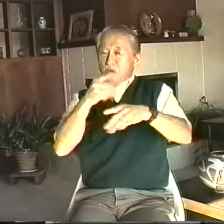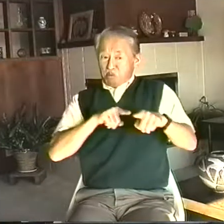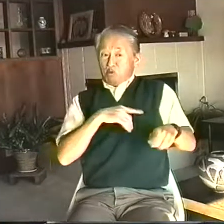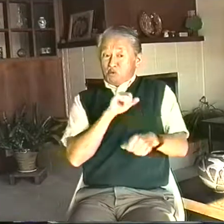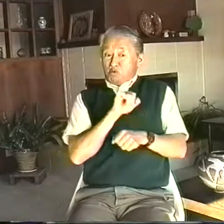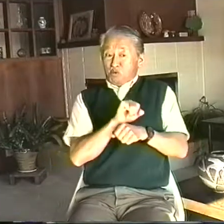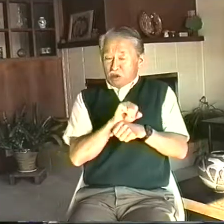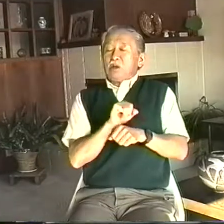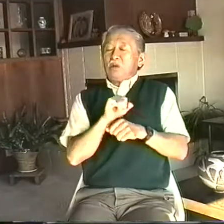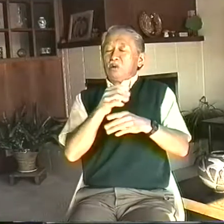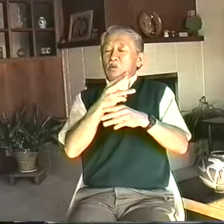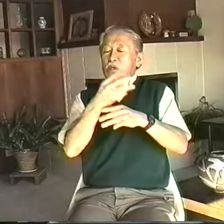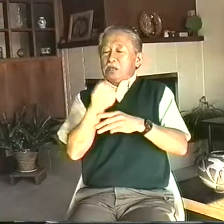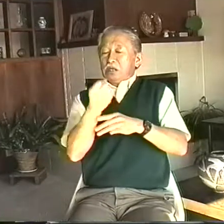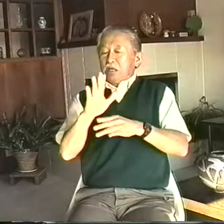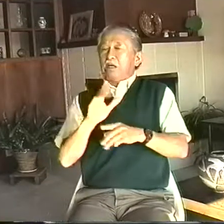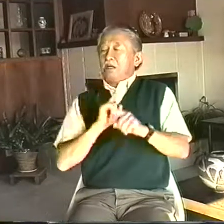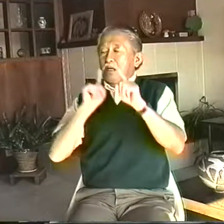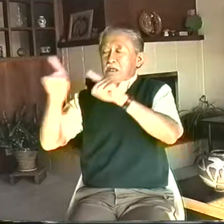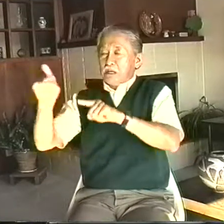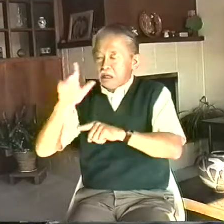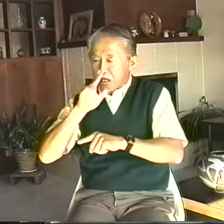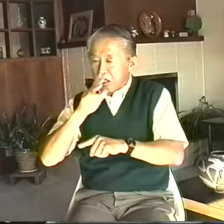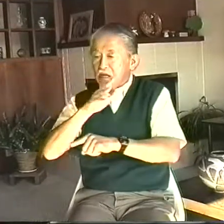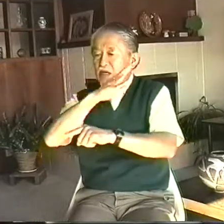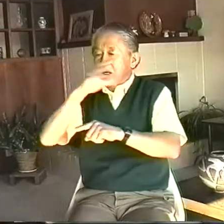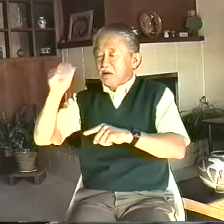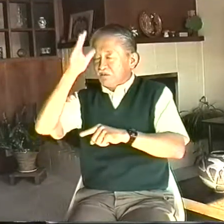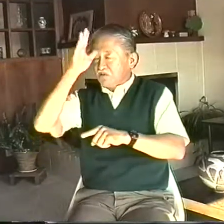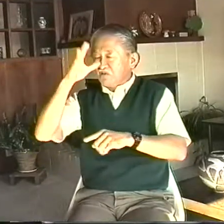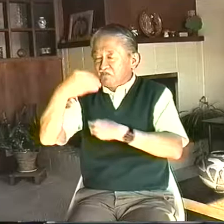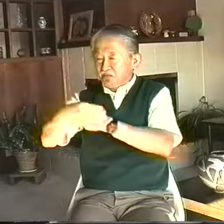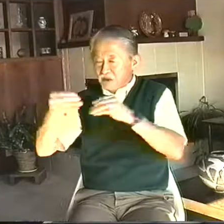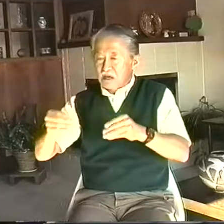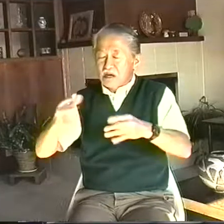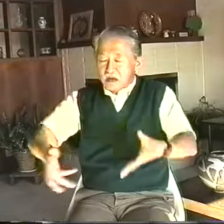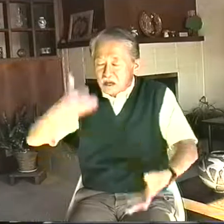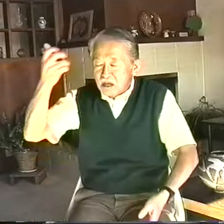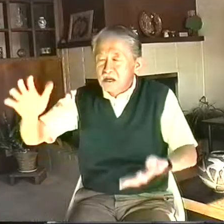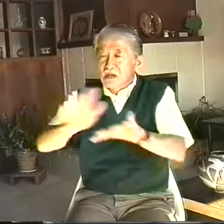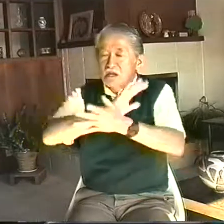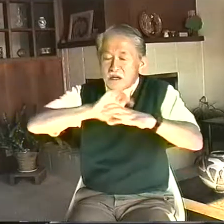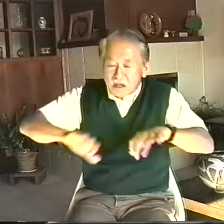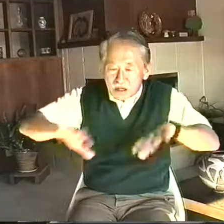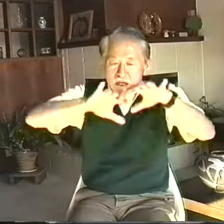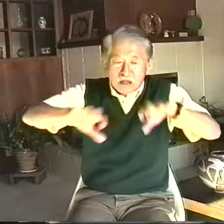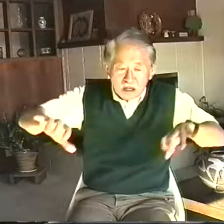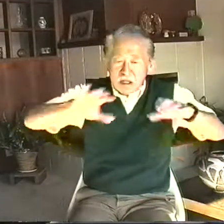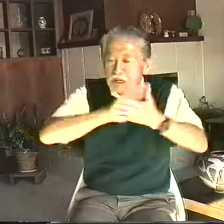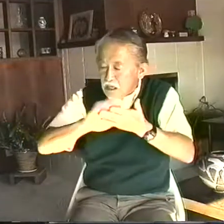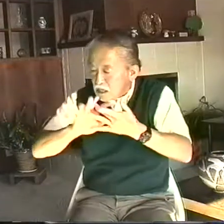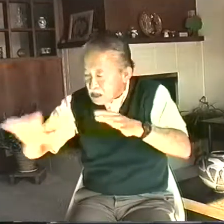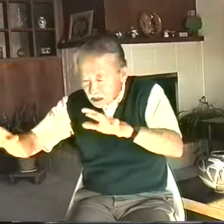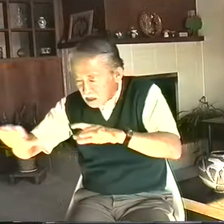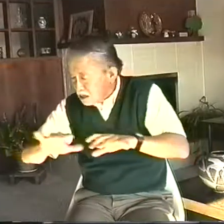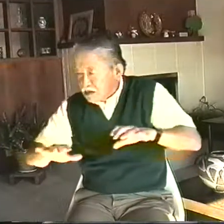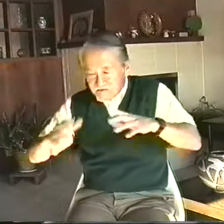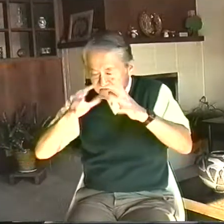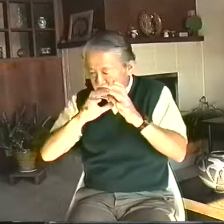was working during the week and on the weekends go to my mother's, and where I went through all of my father's records, going through all of his